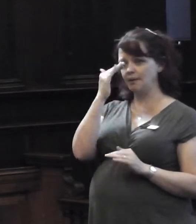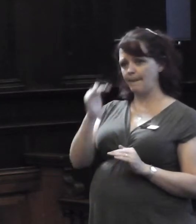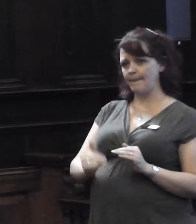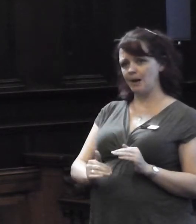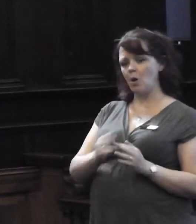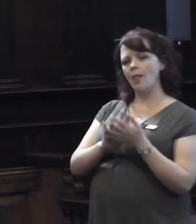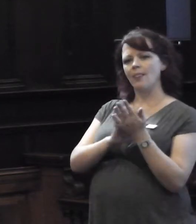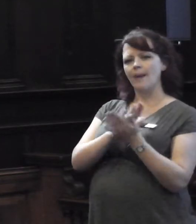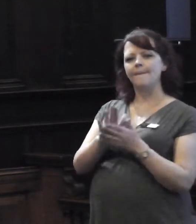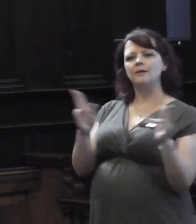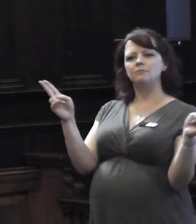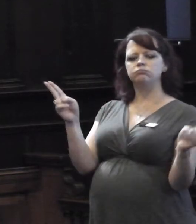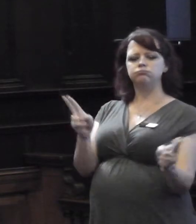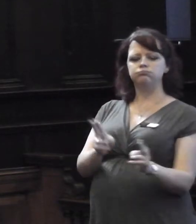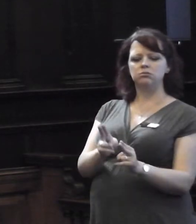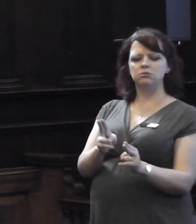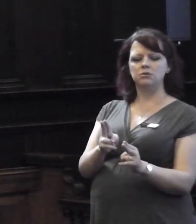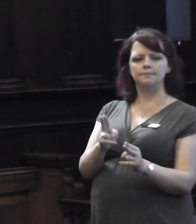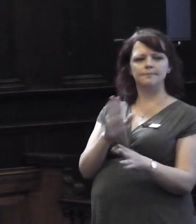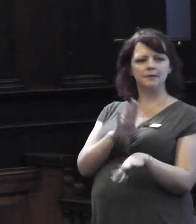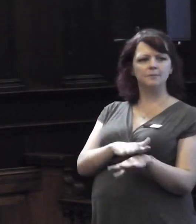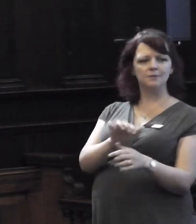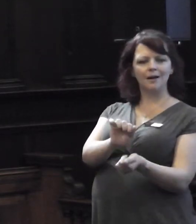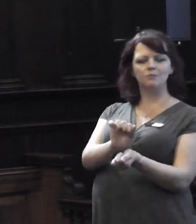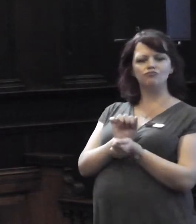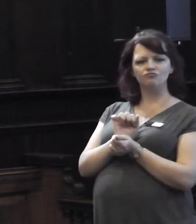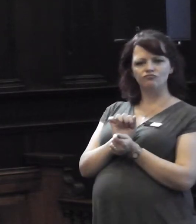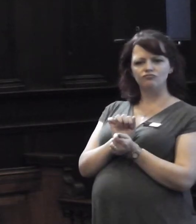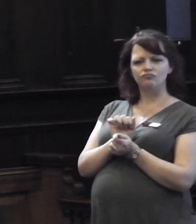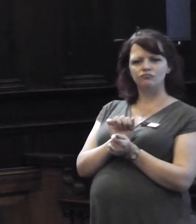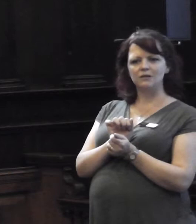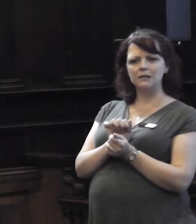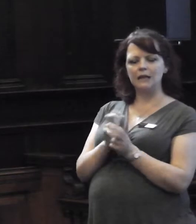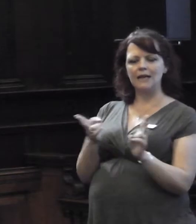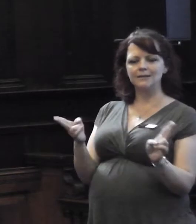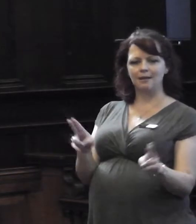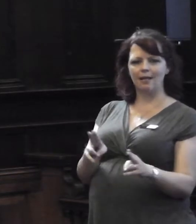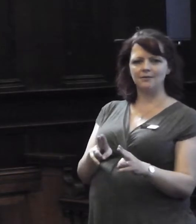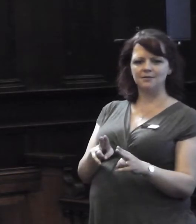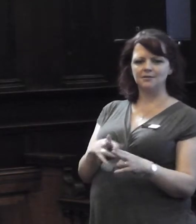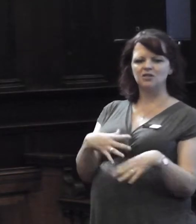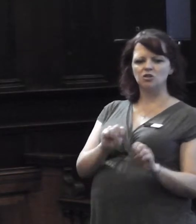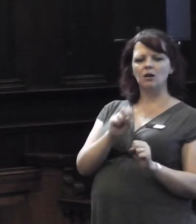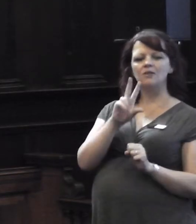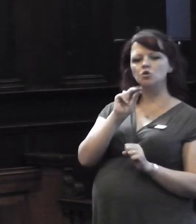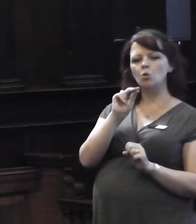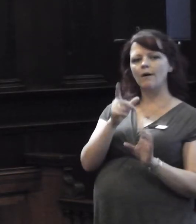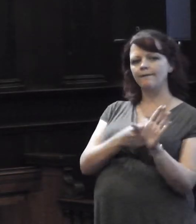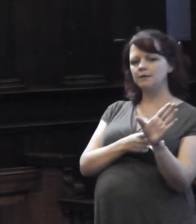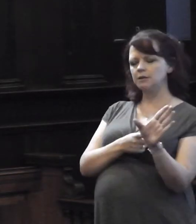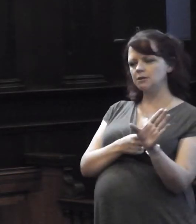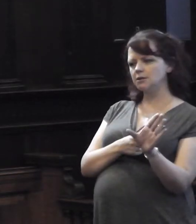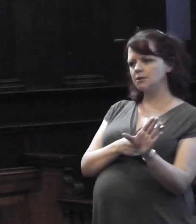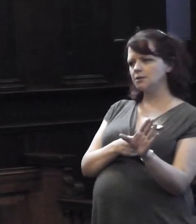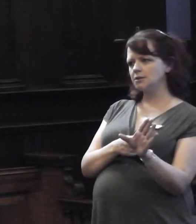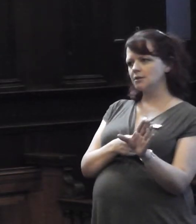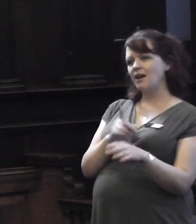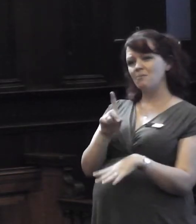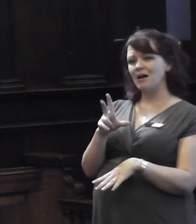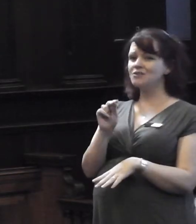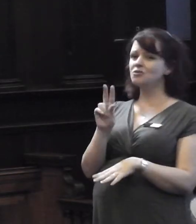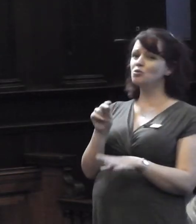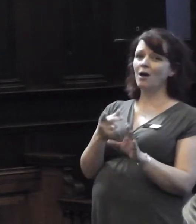term will be scaled down and the starting point will be 12 years.